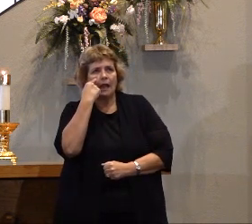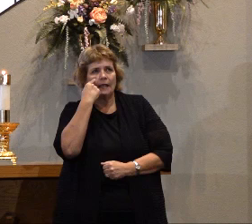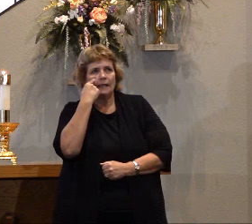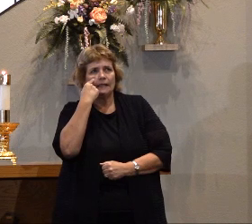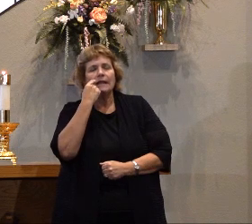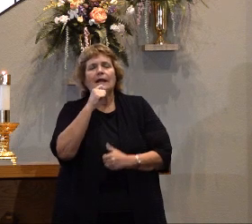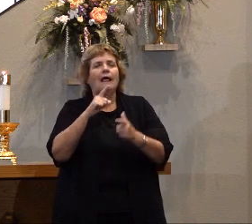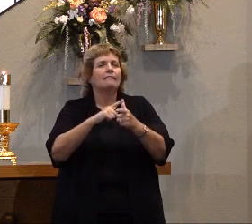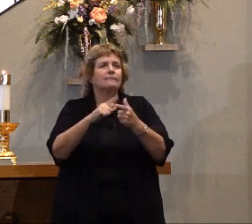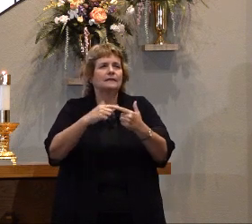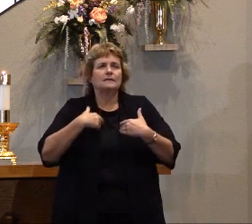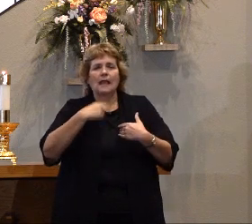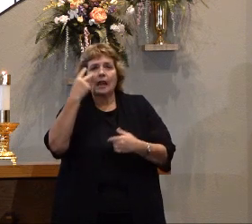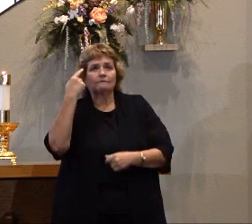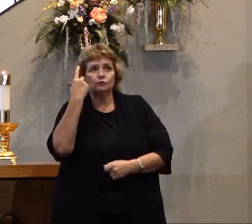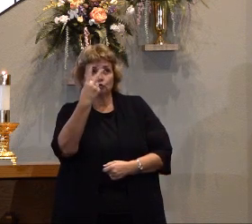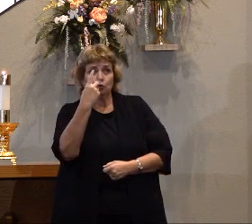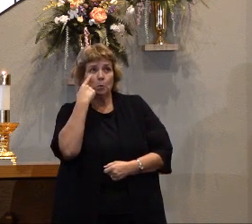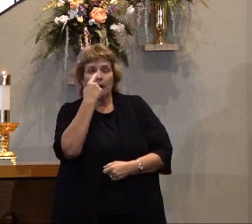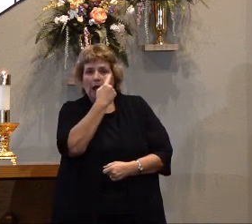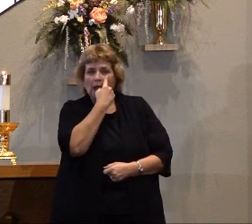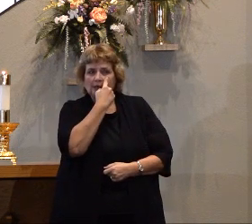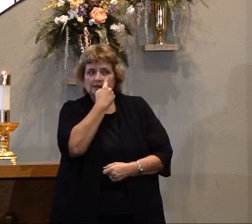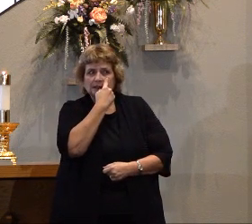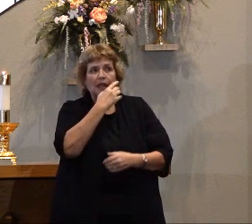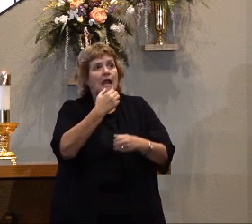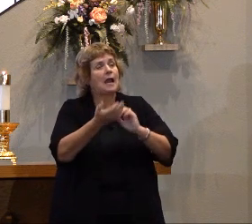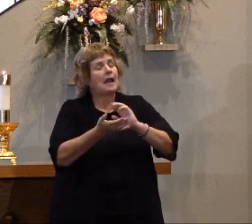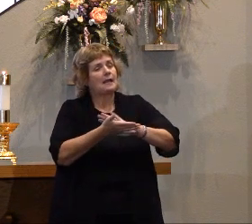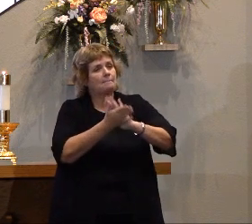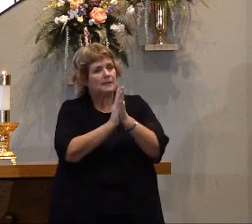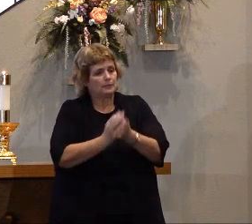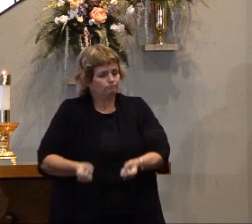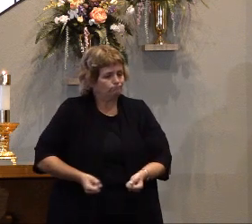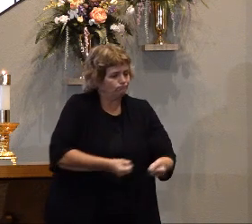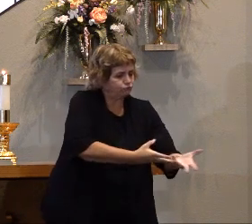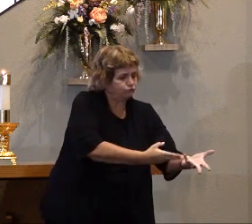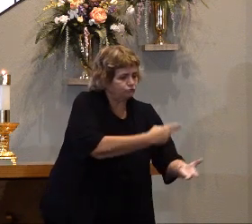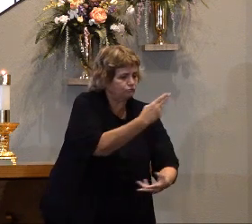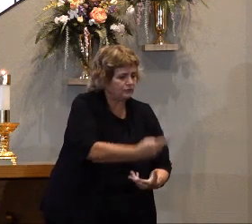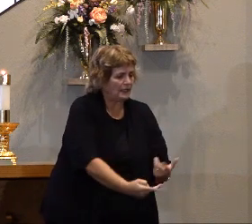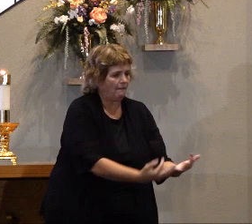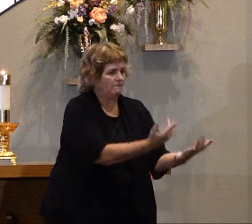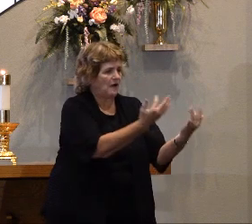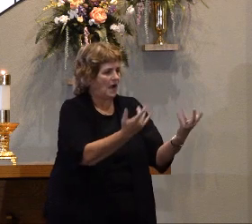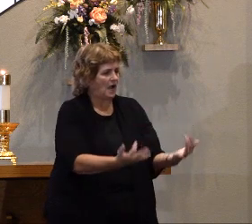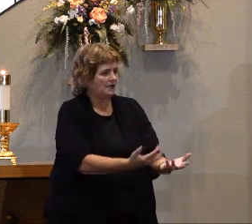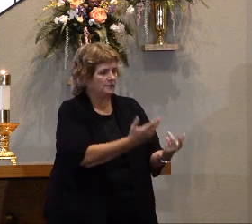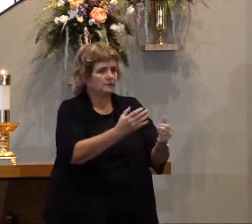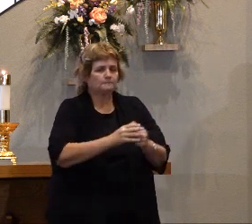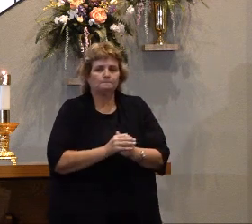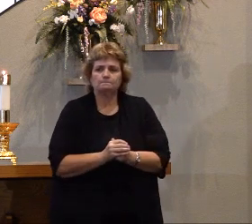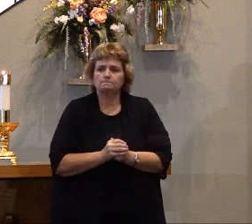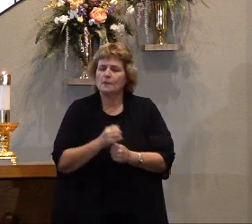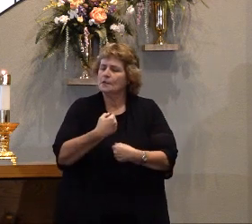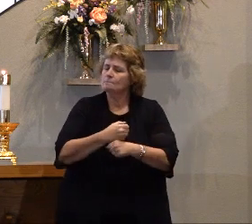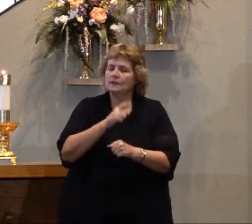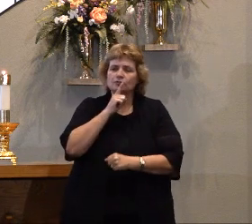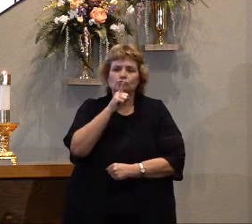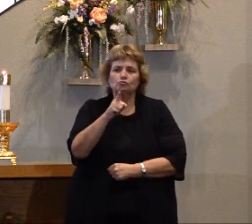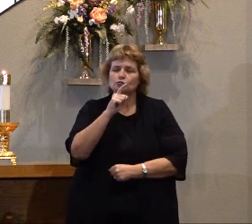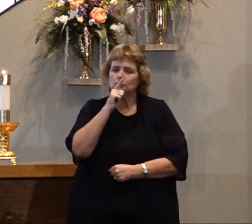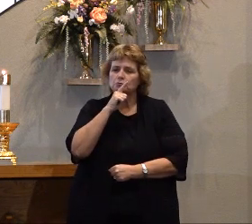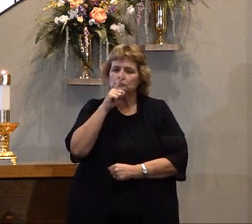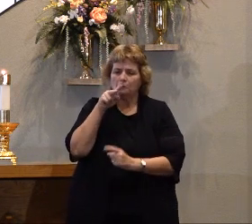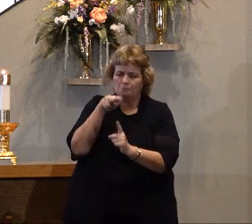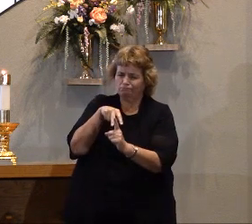and be thrown into the fire of hell. See that you do not look down on one of these little